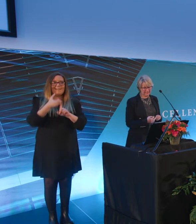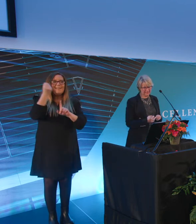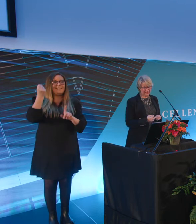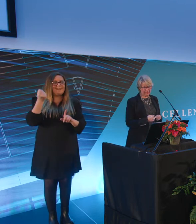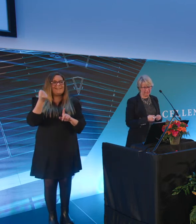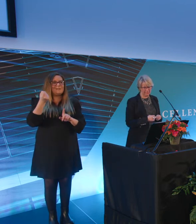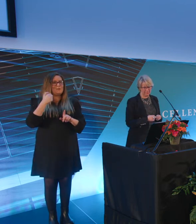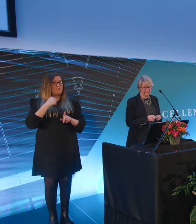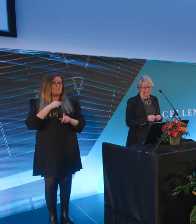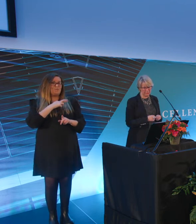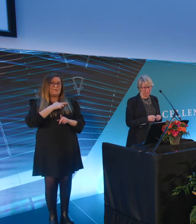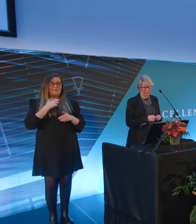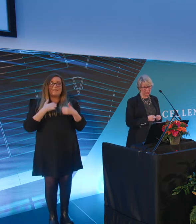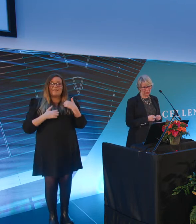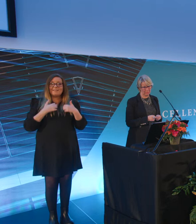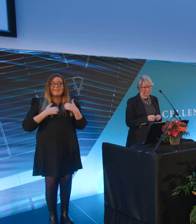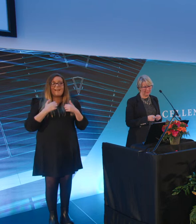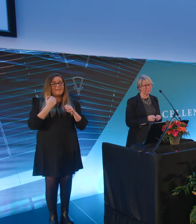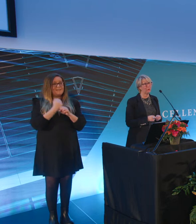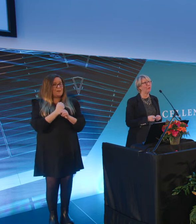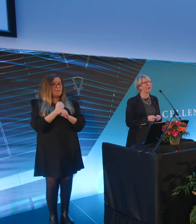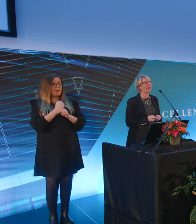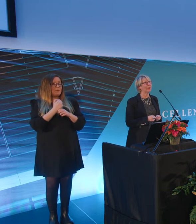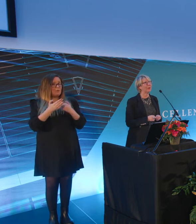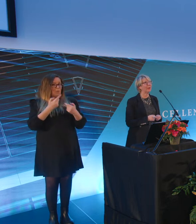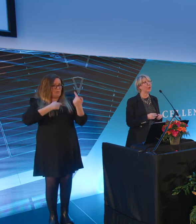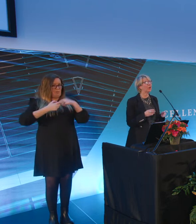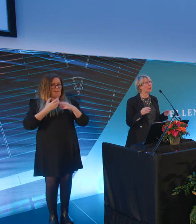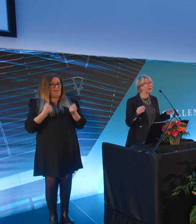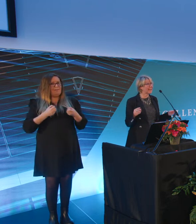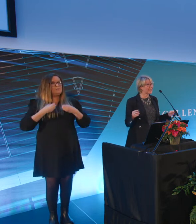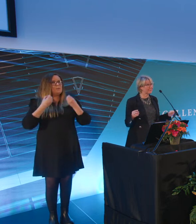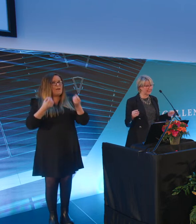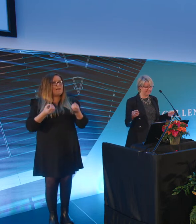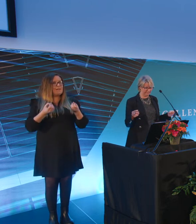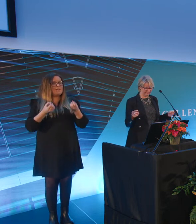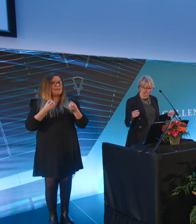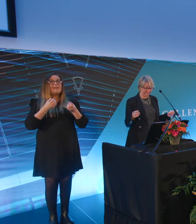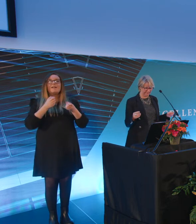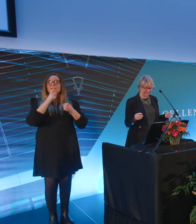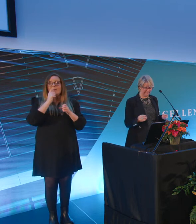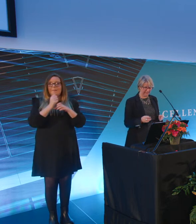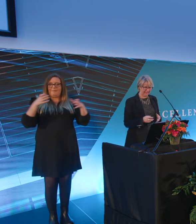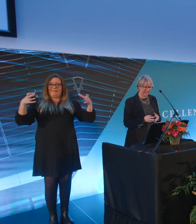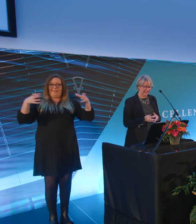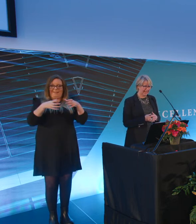excited about the potential we have to offer collectively.